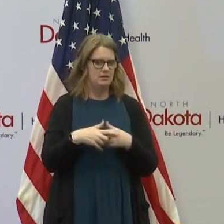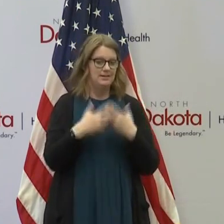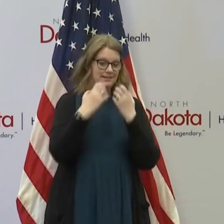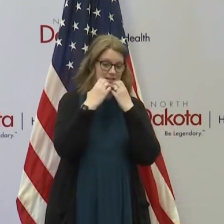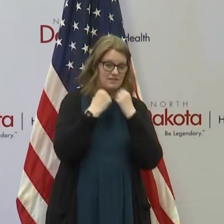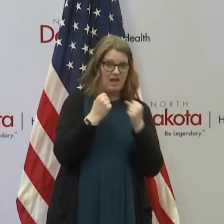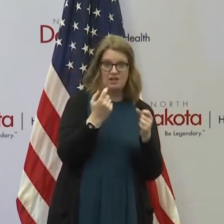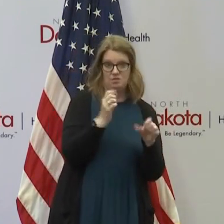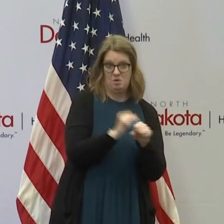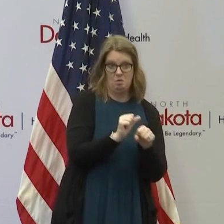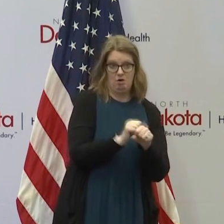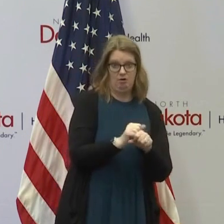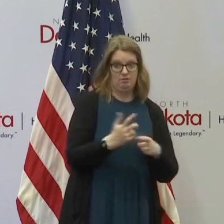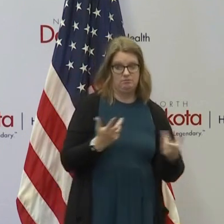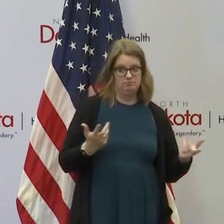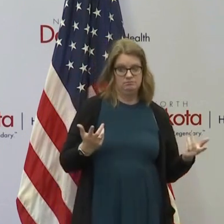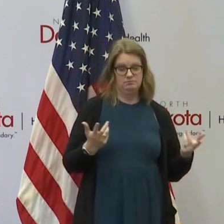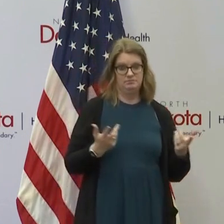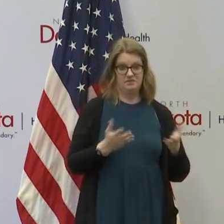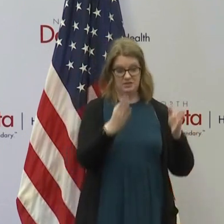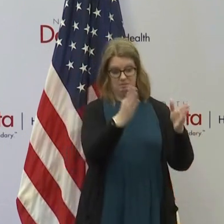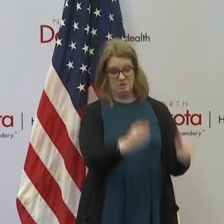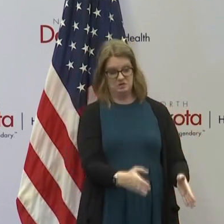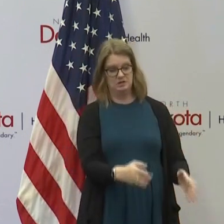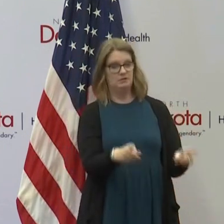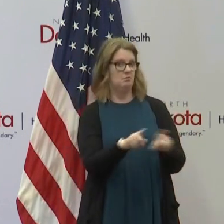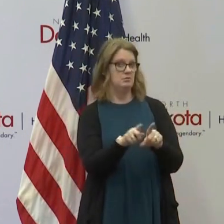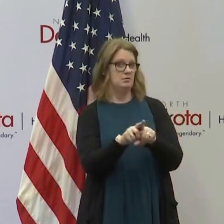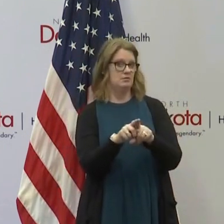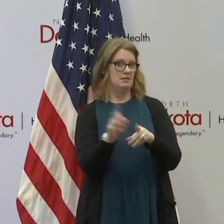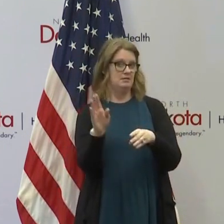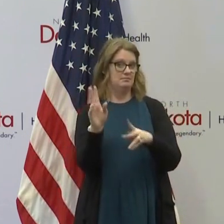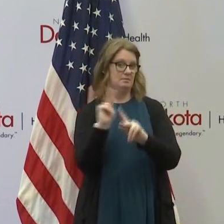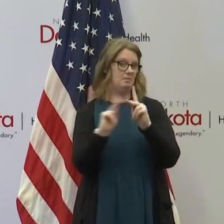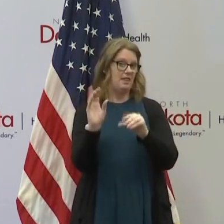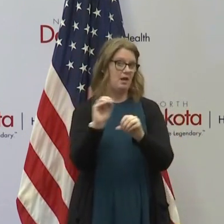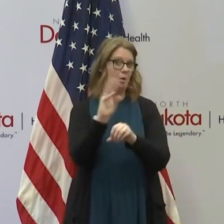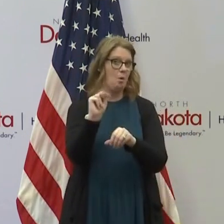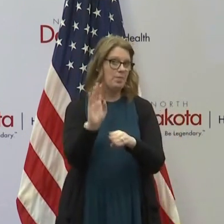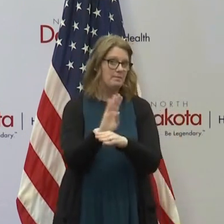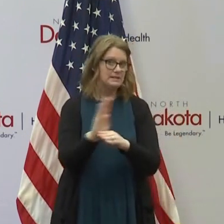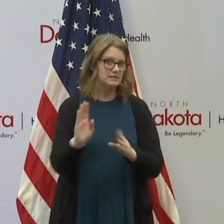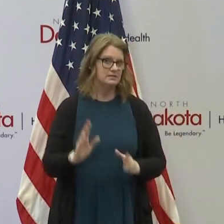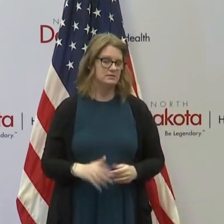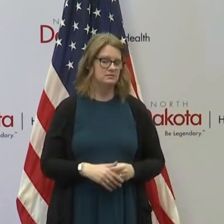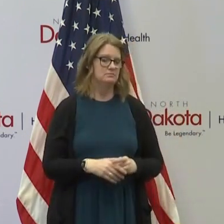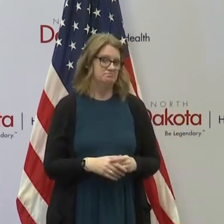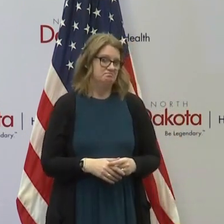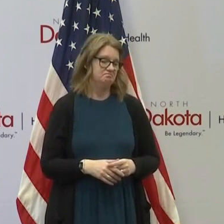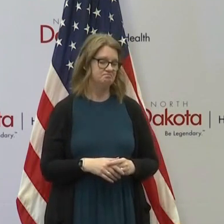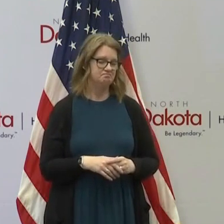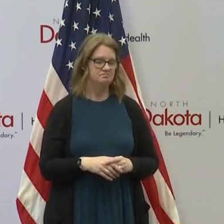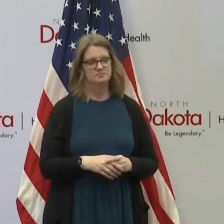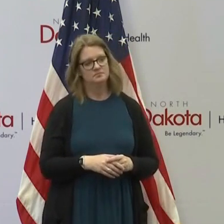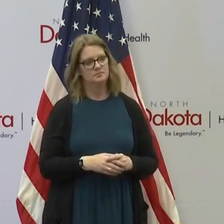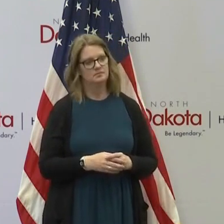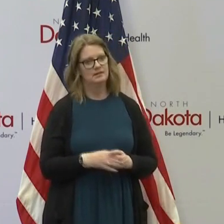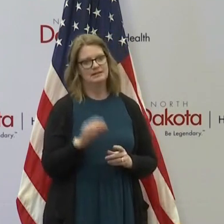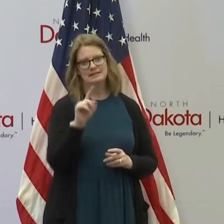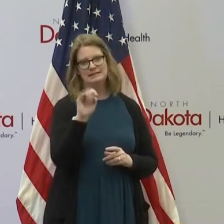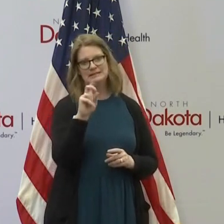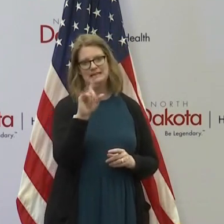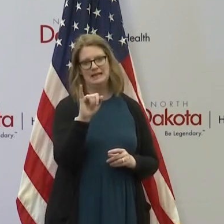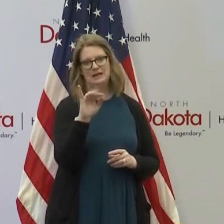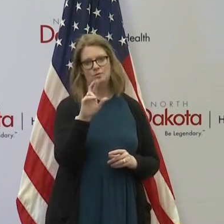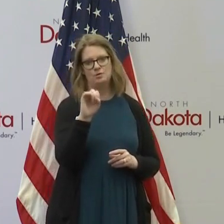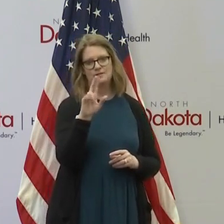work, for the individual as well as the employer. And they say that, Theodore Roosevelt,